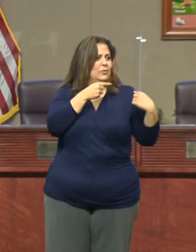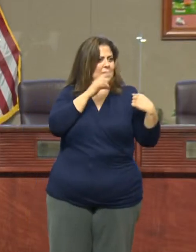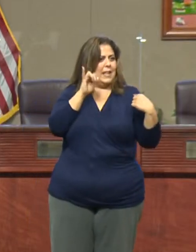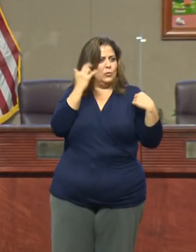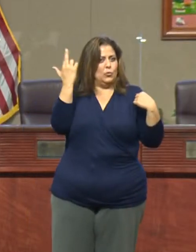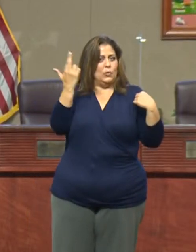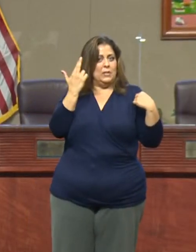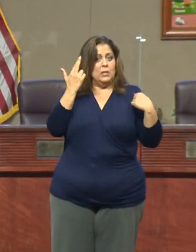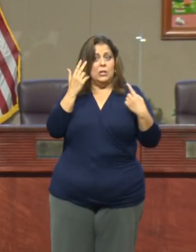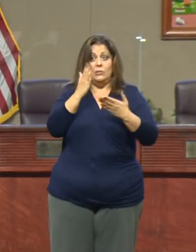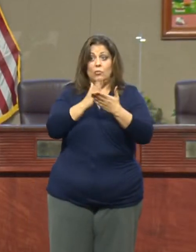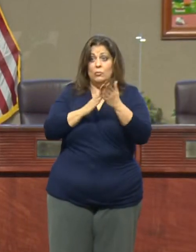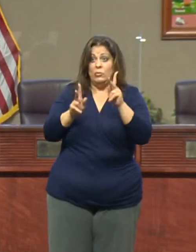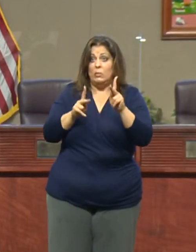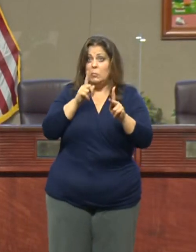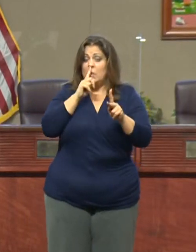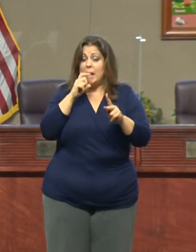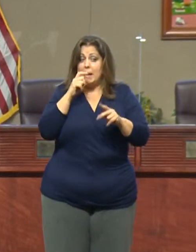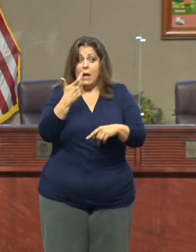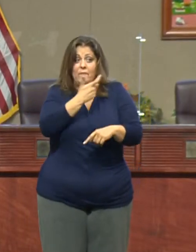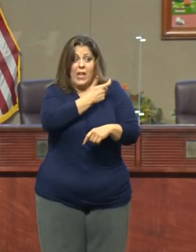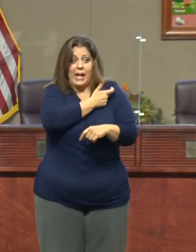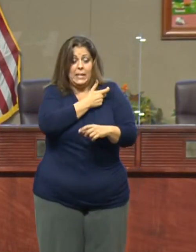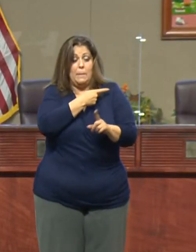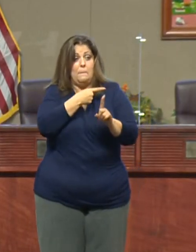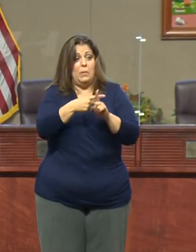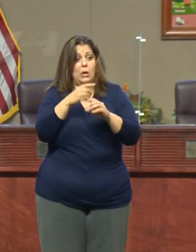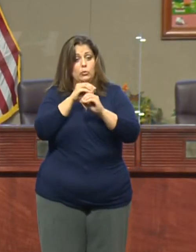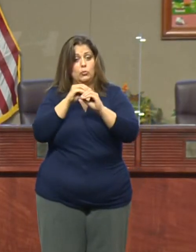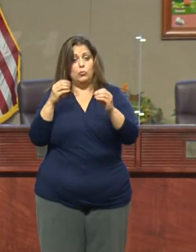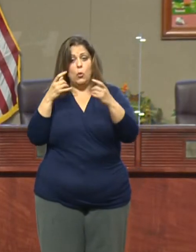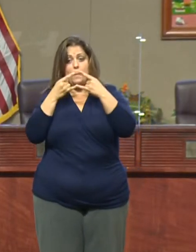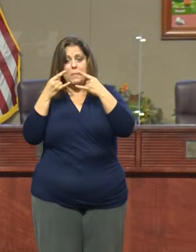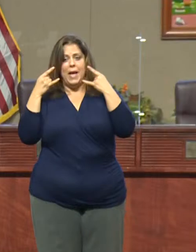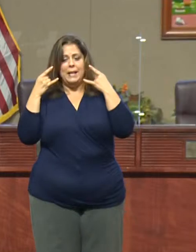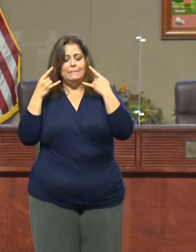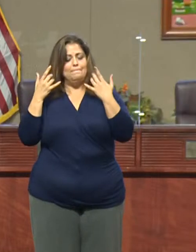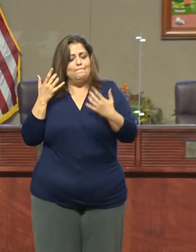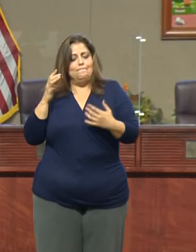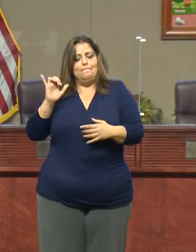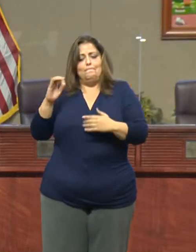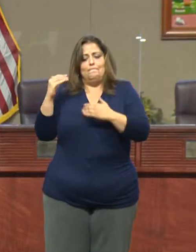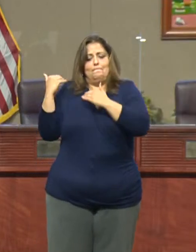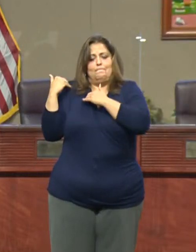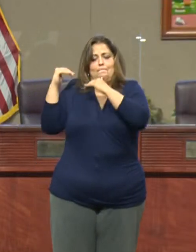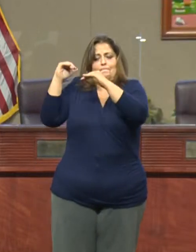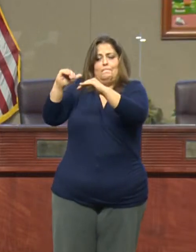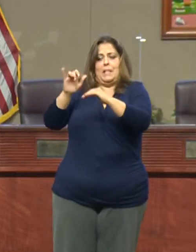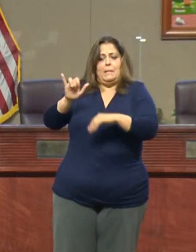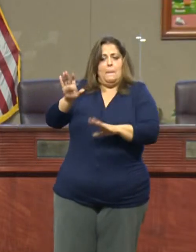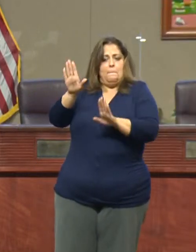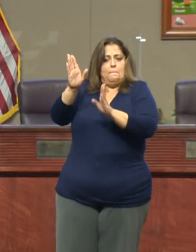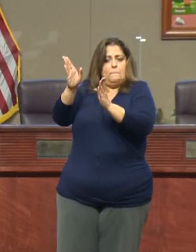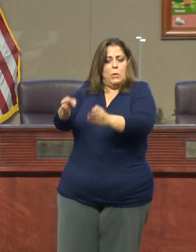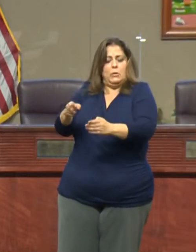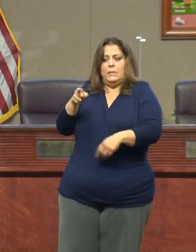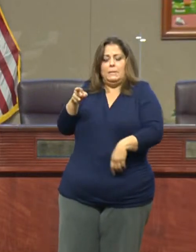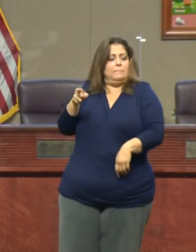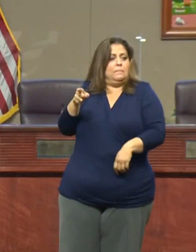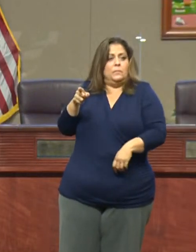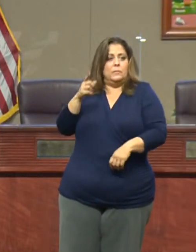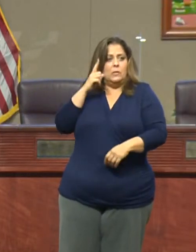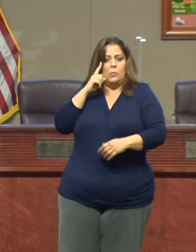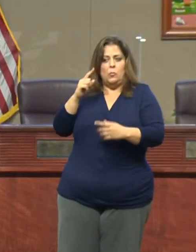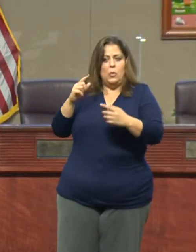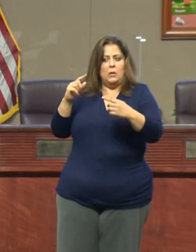people may not be vaccinated and they are not wearing a mask, that is on that individual. That is on that individual that is not protecting